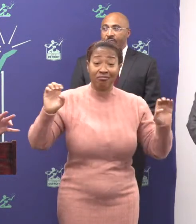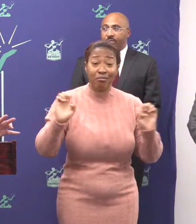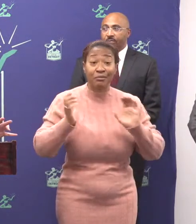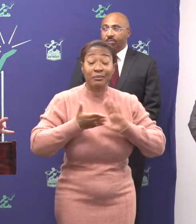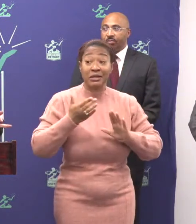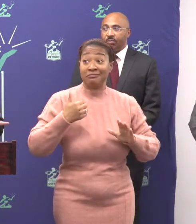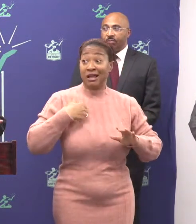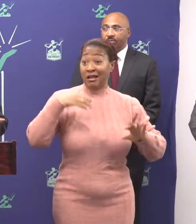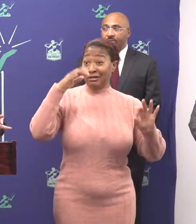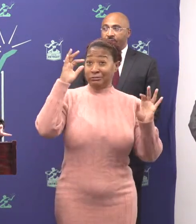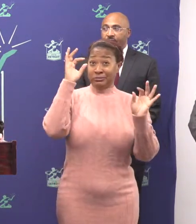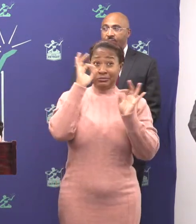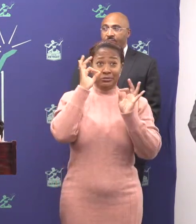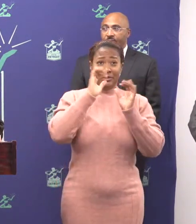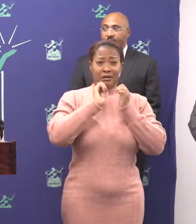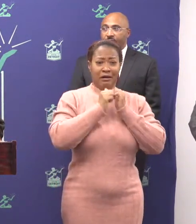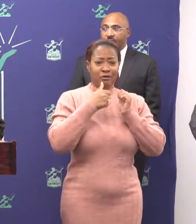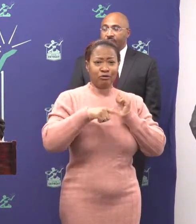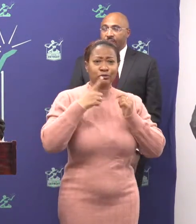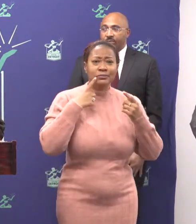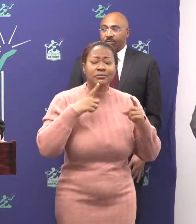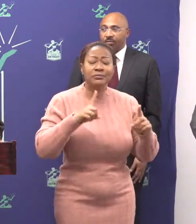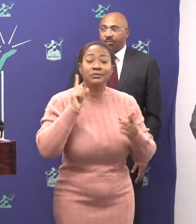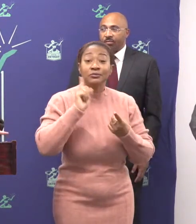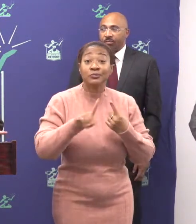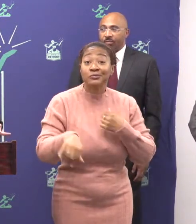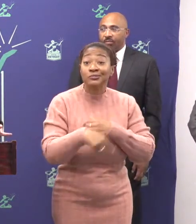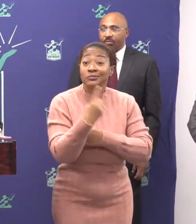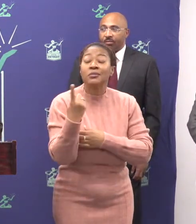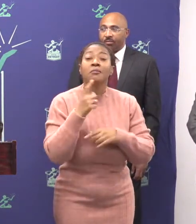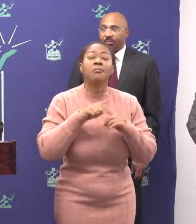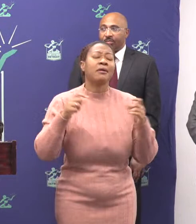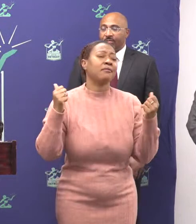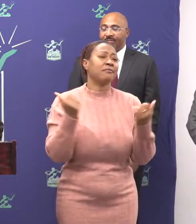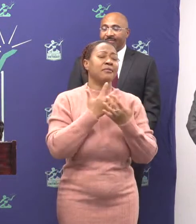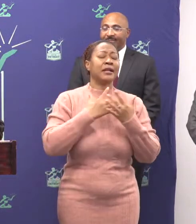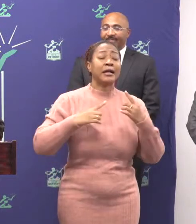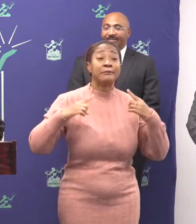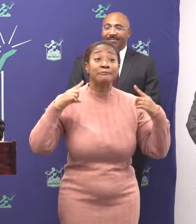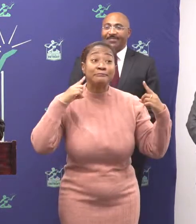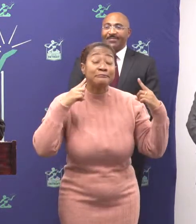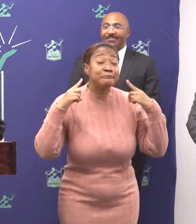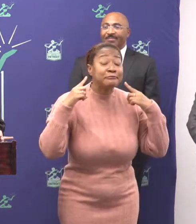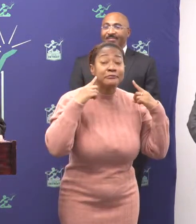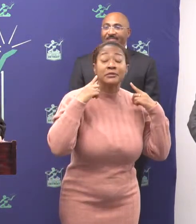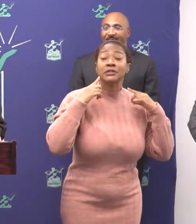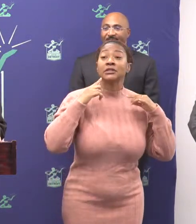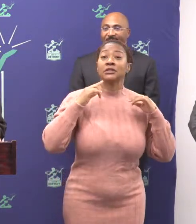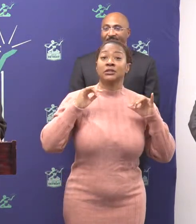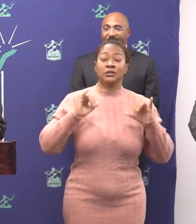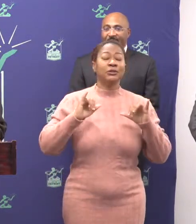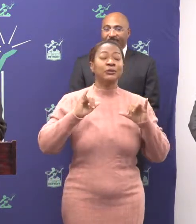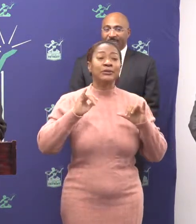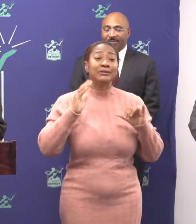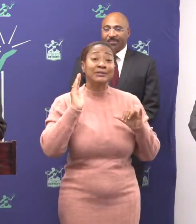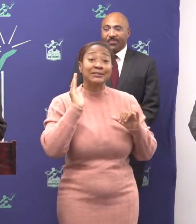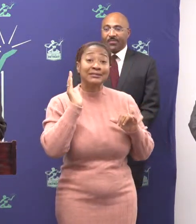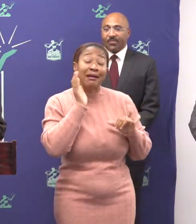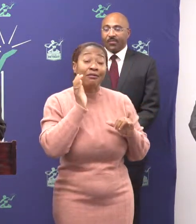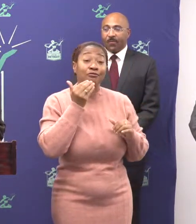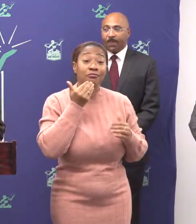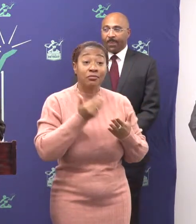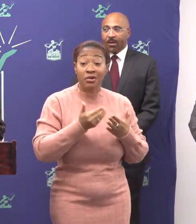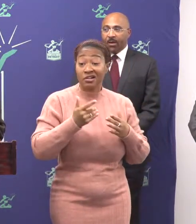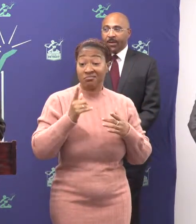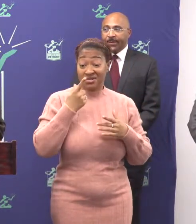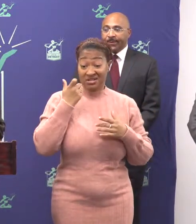didn't know anything about how this was going to work until today. So all the things that I'm hearing sound really wonderful, because the